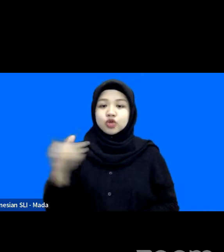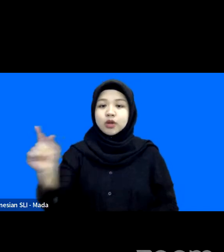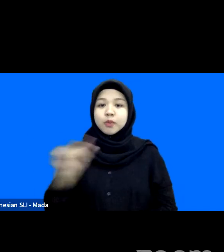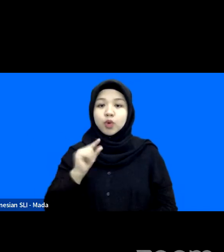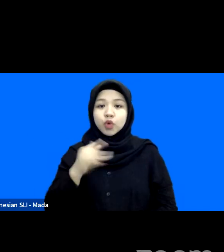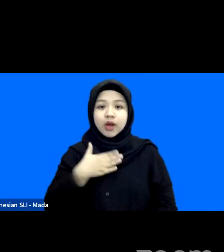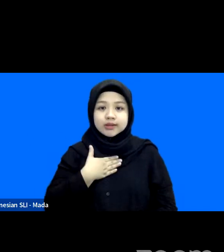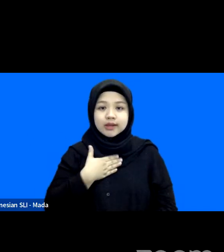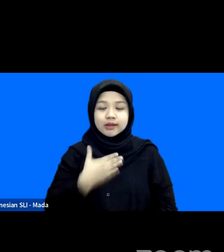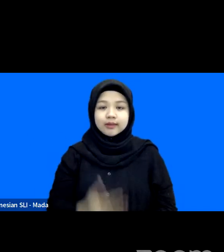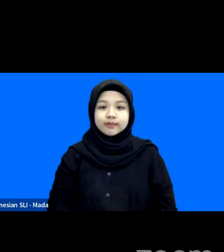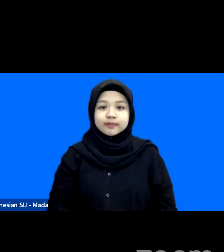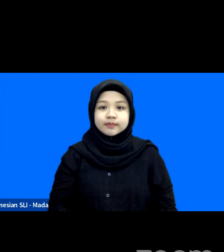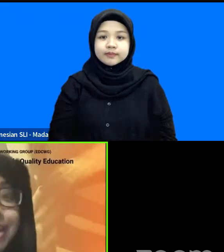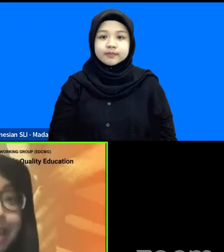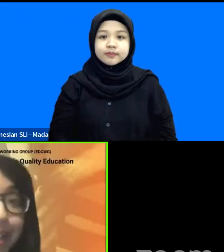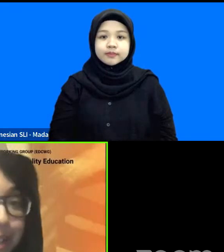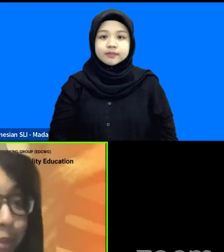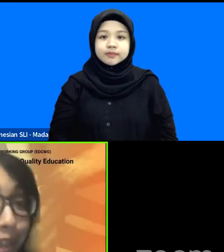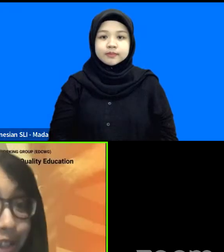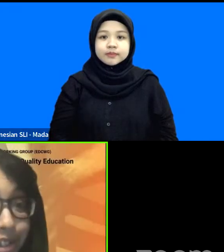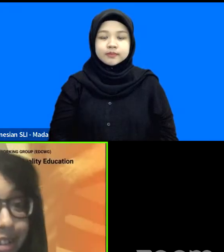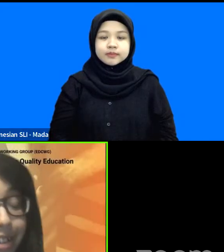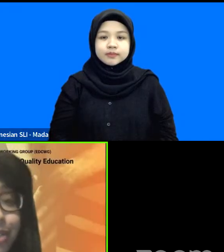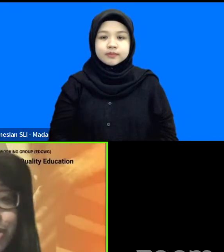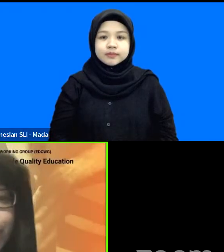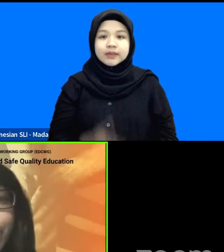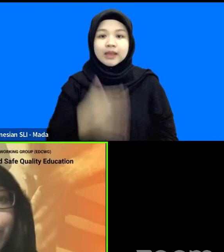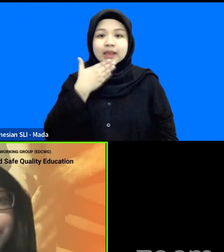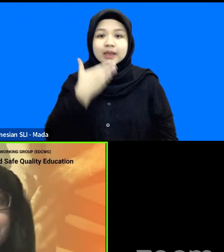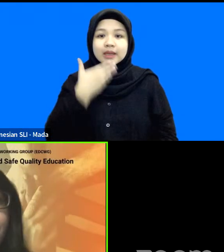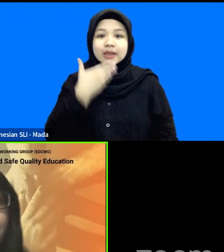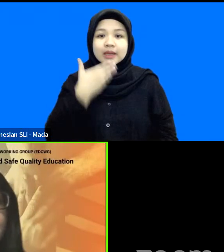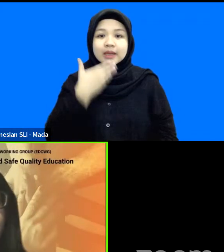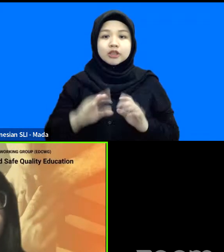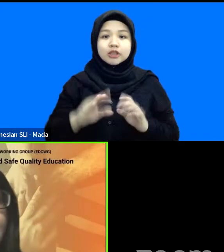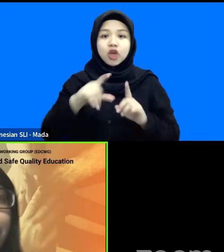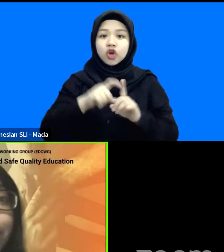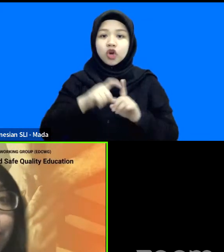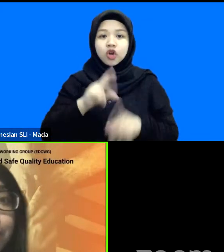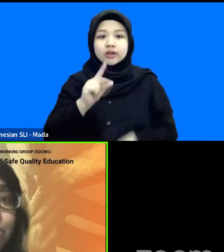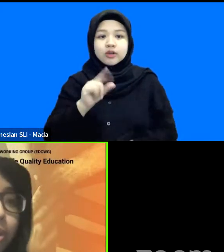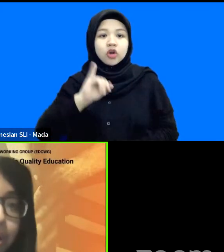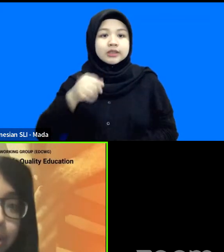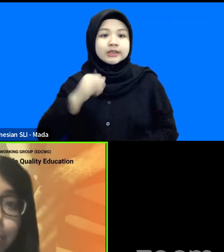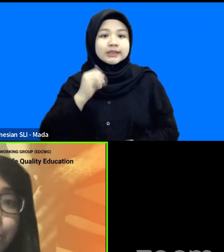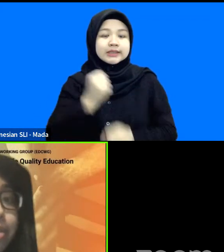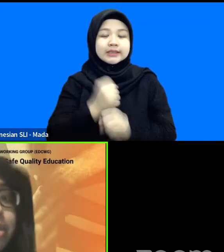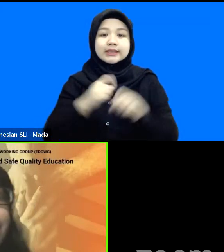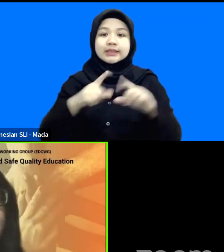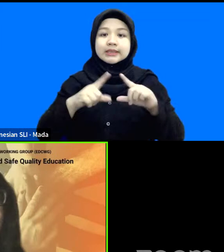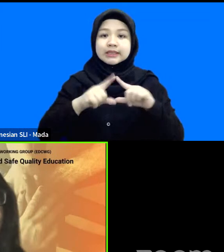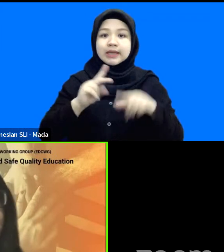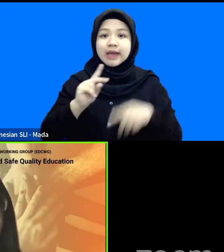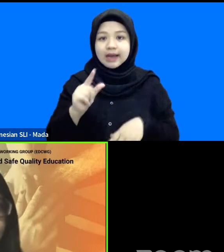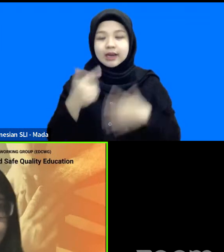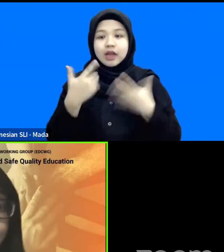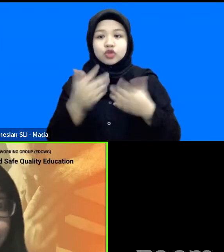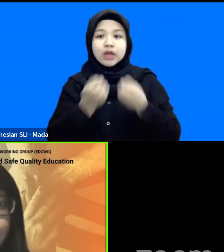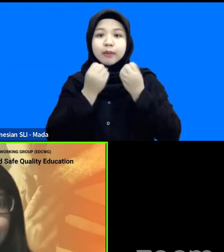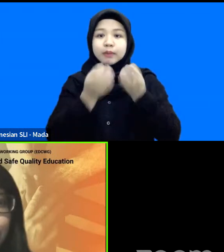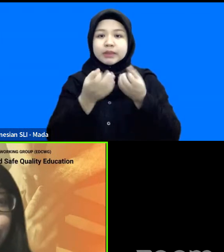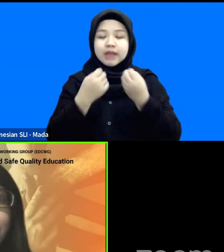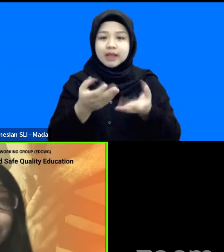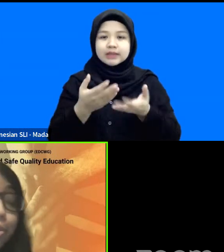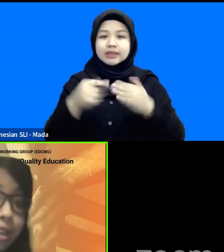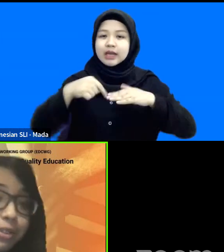Thank you very much, Dr. Jigar, for your very detailed explanation. So we've talked about the needs to build stronger and more resilient education recovery